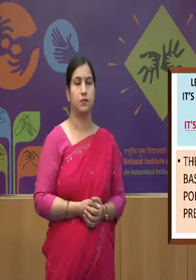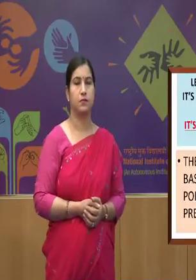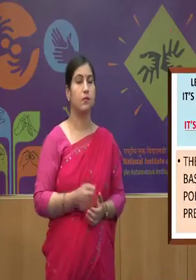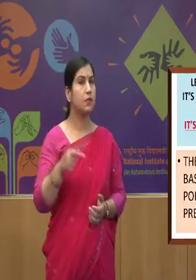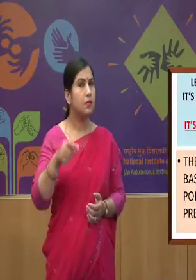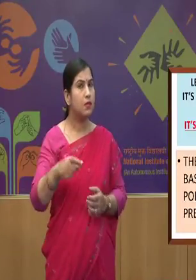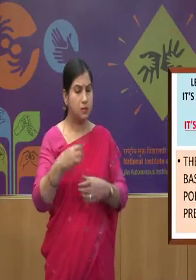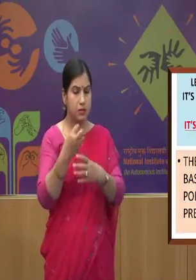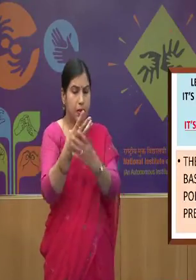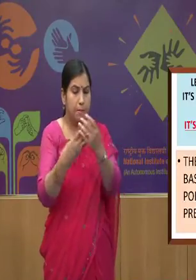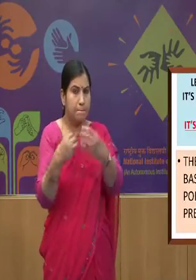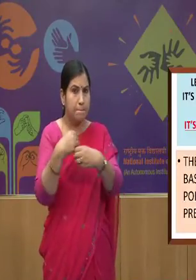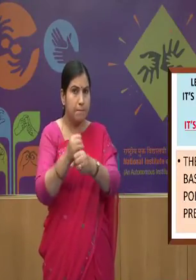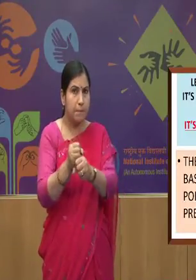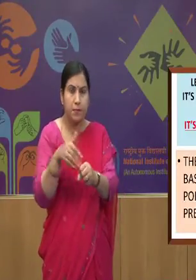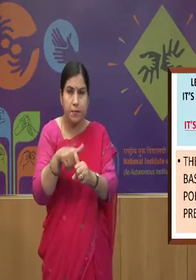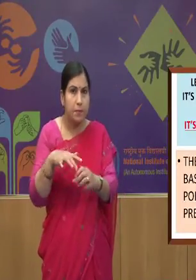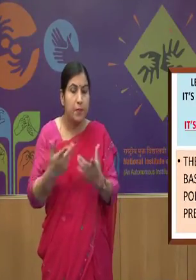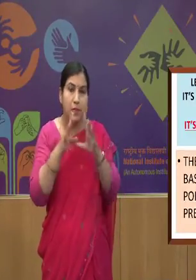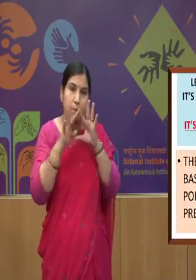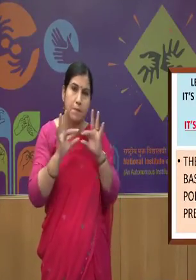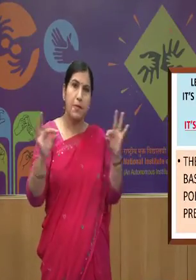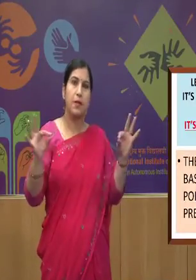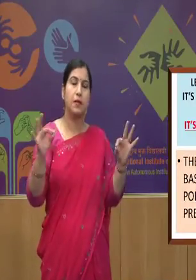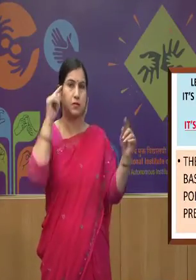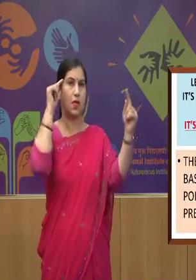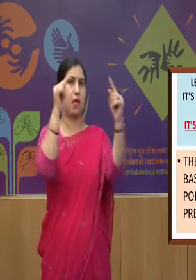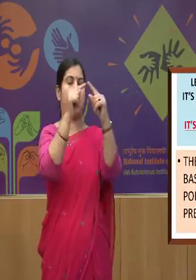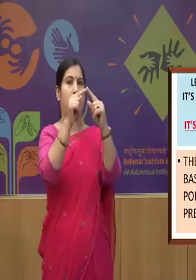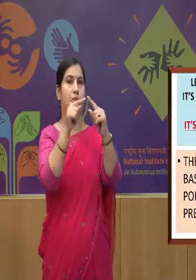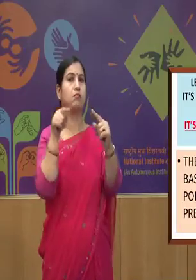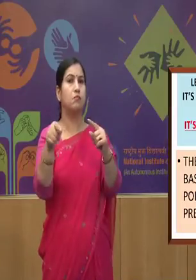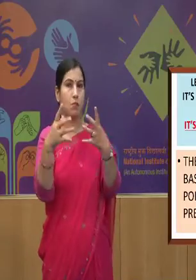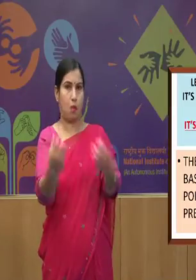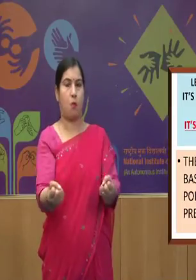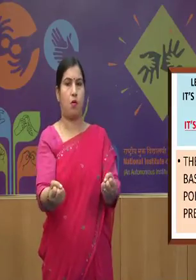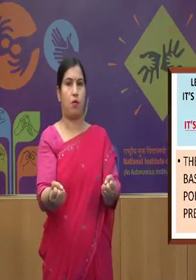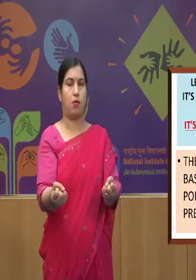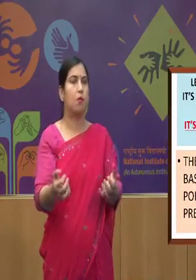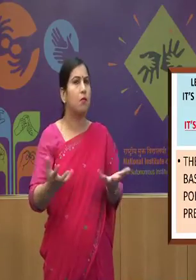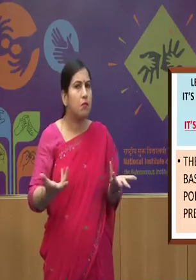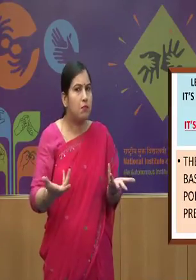This organization was based on the peace program of Mr. Wilson, called